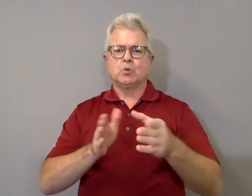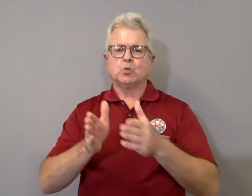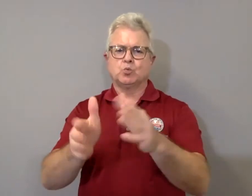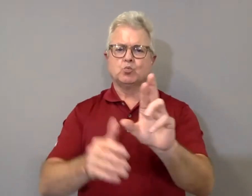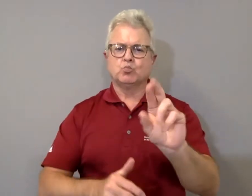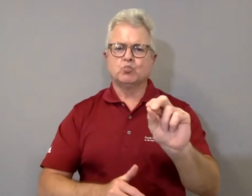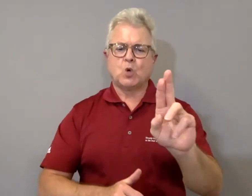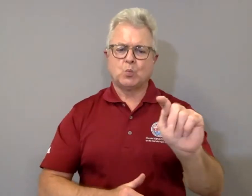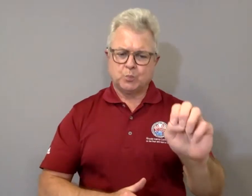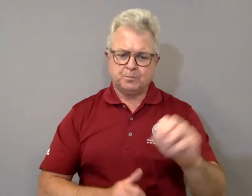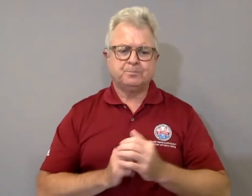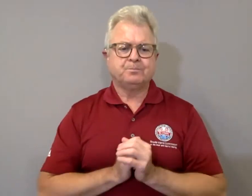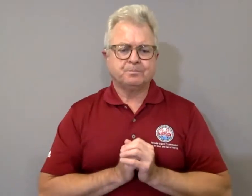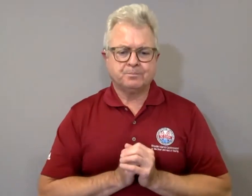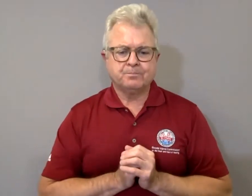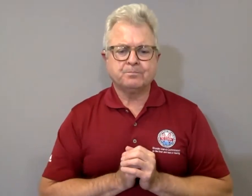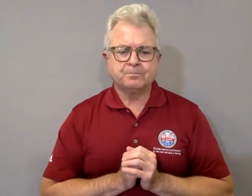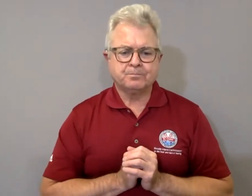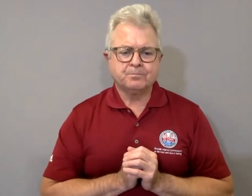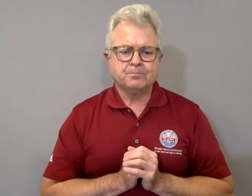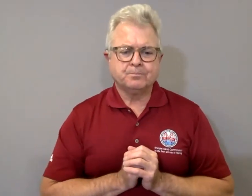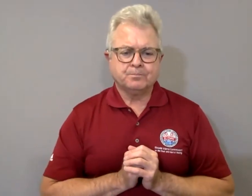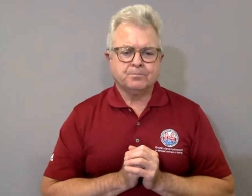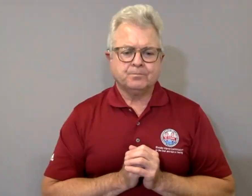are able to evacuate and know your own route, that is the best